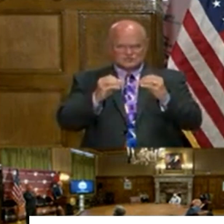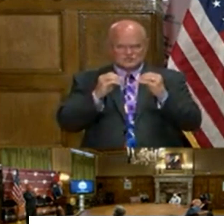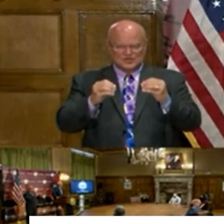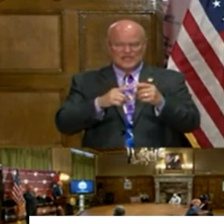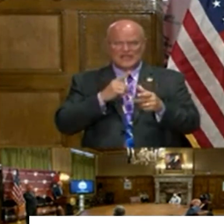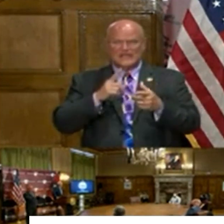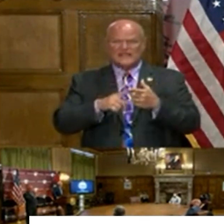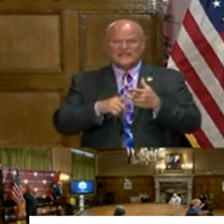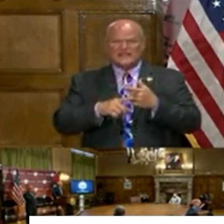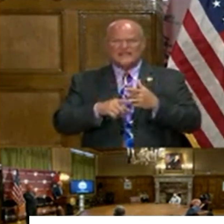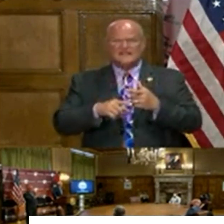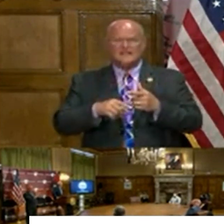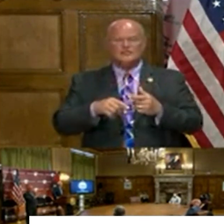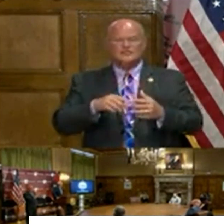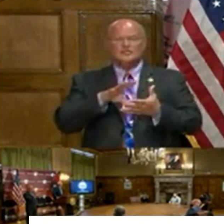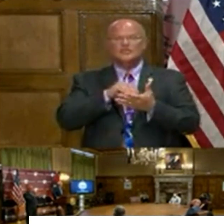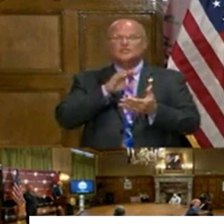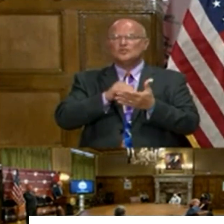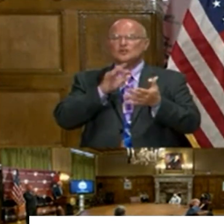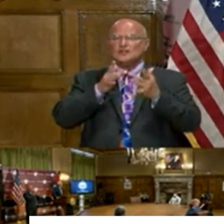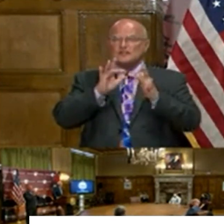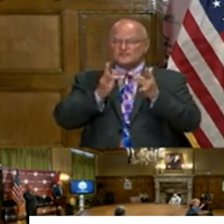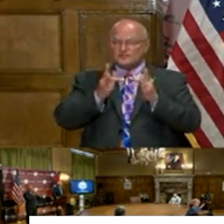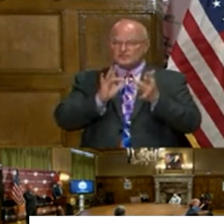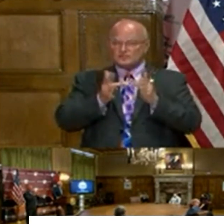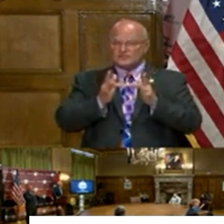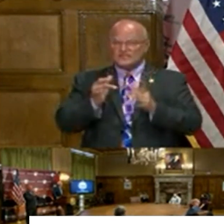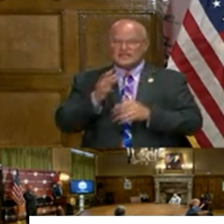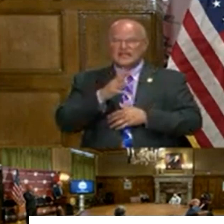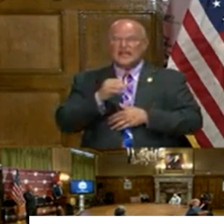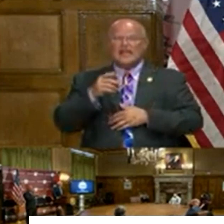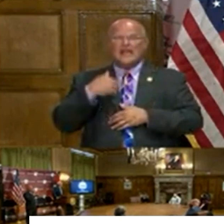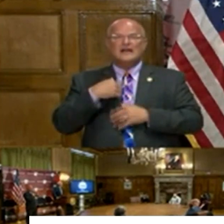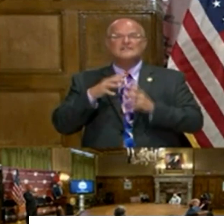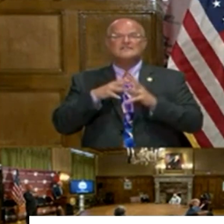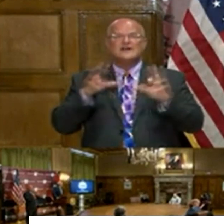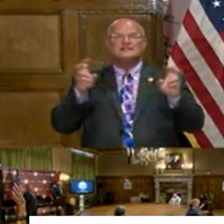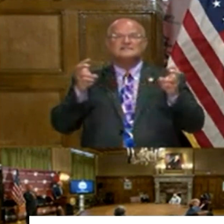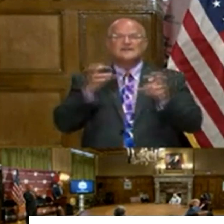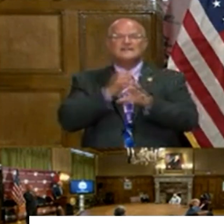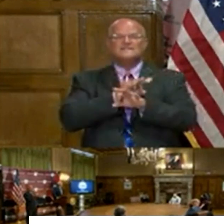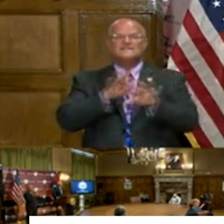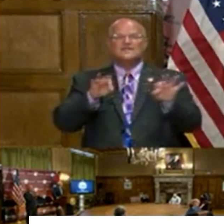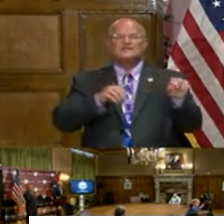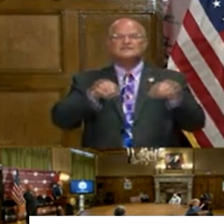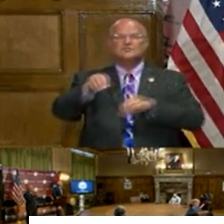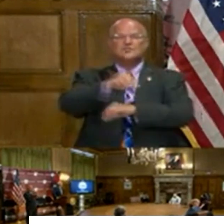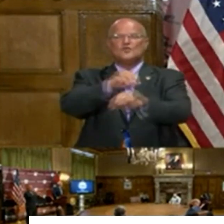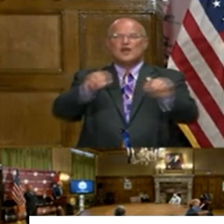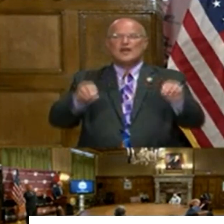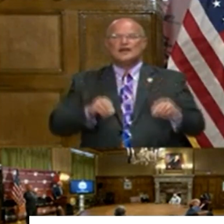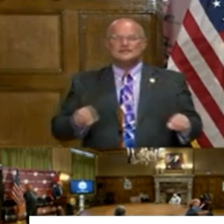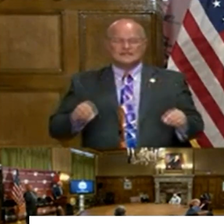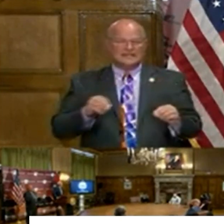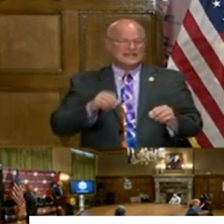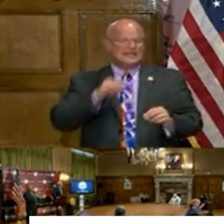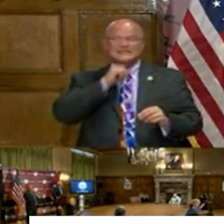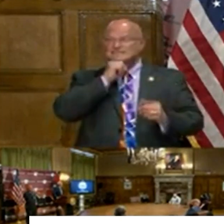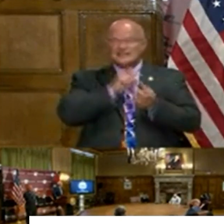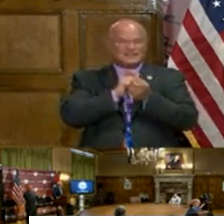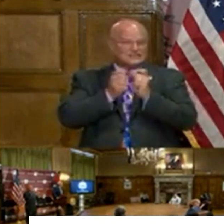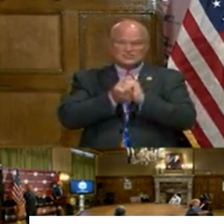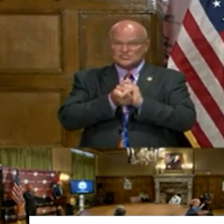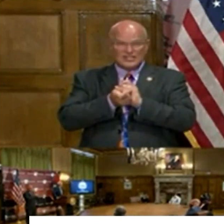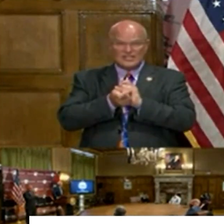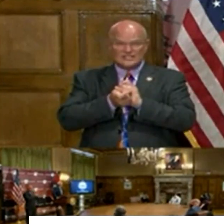then they're going to be learning virtually, and they're going to have a lot of freedom to move. And it's not going to